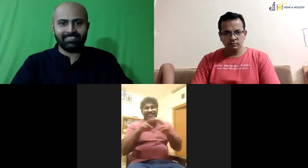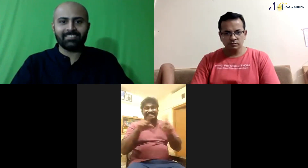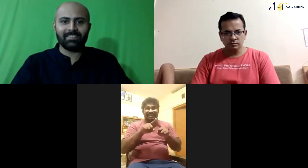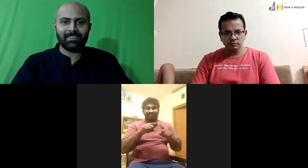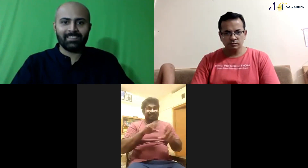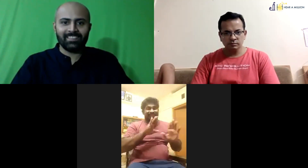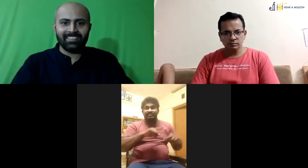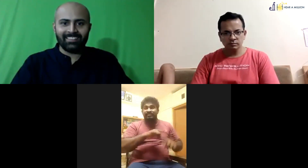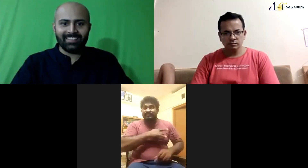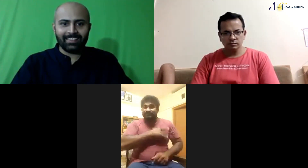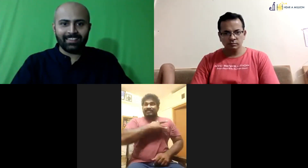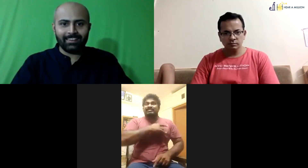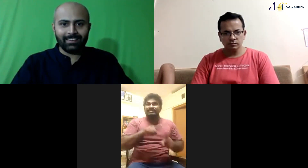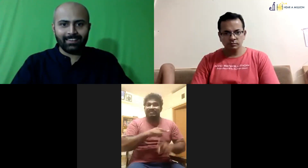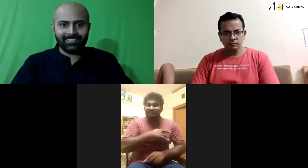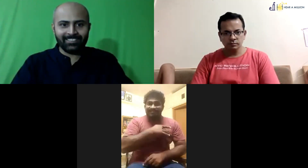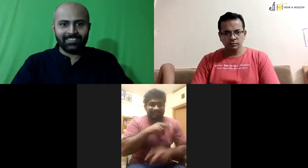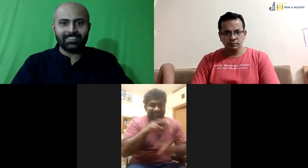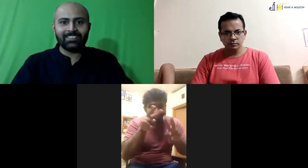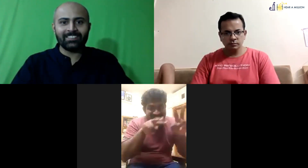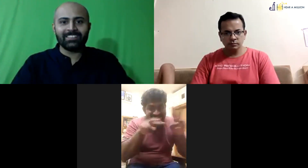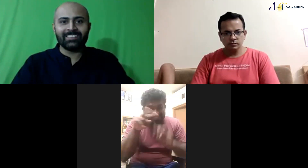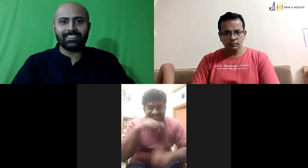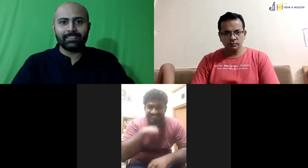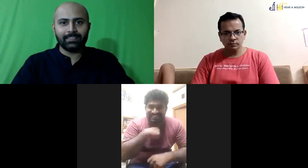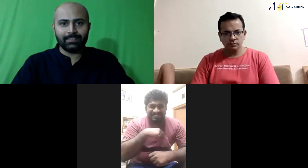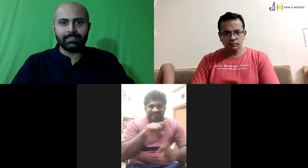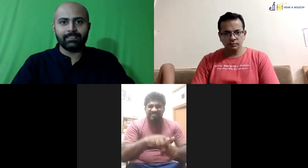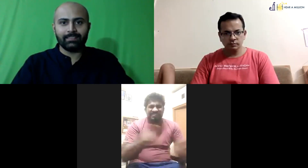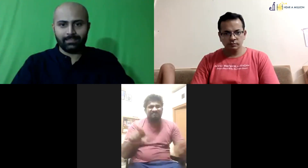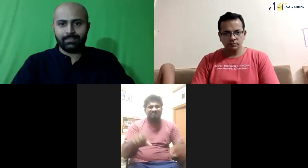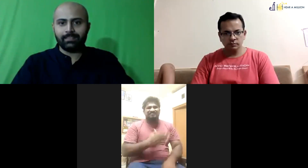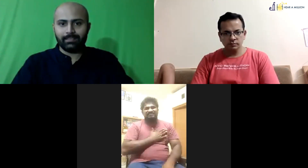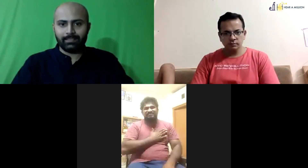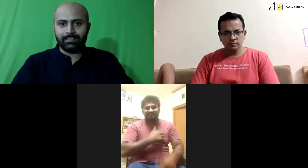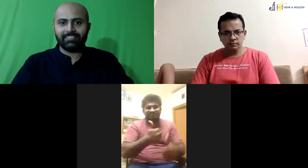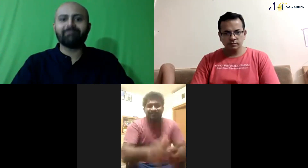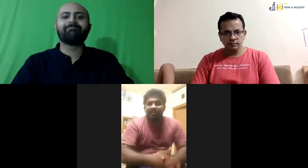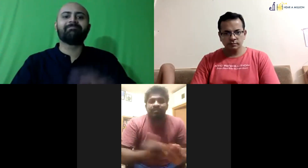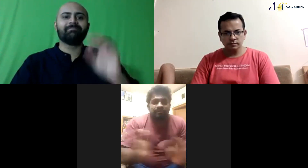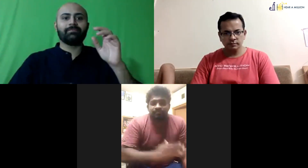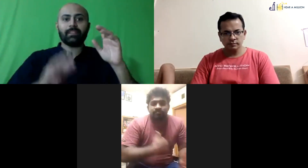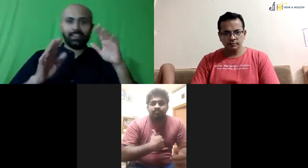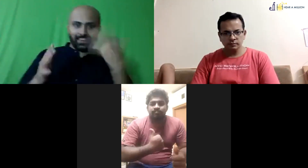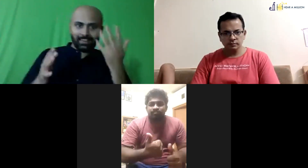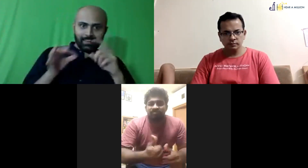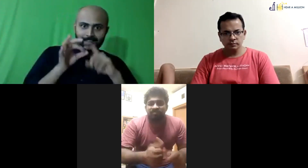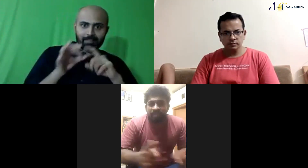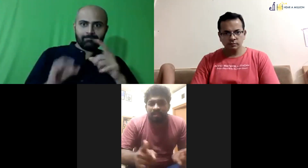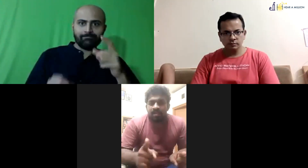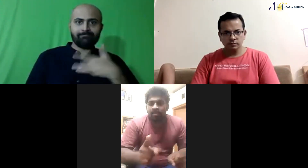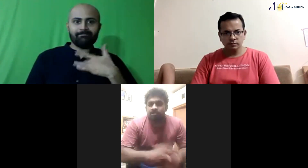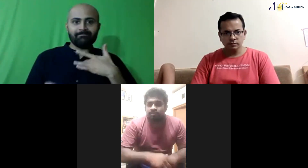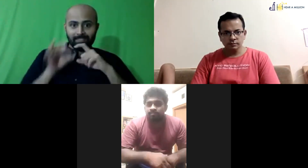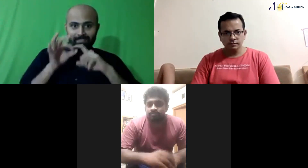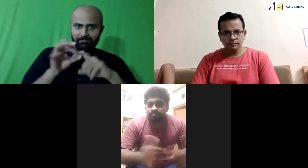me. And I was looking. I felt when I was watching this